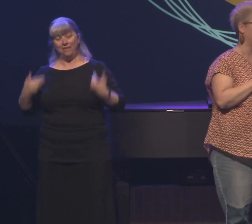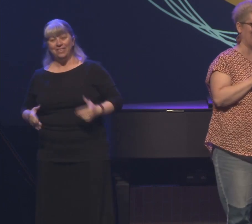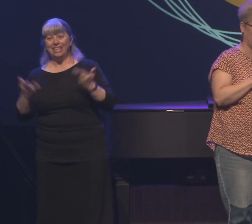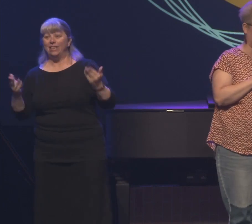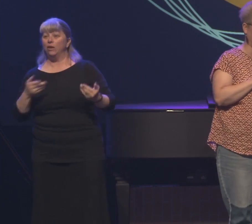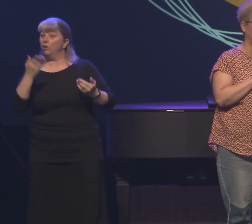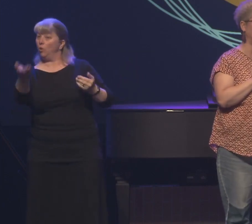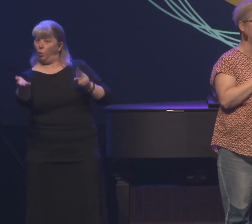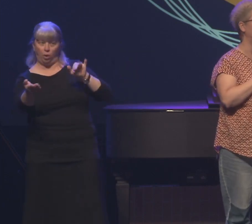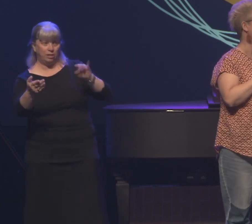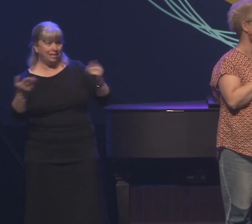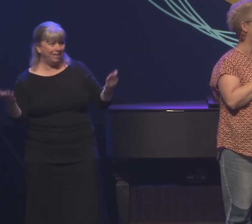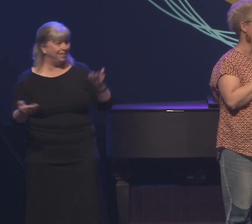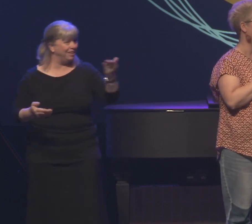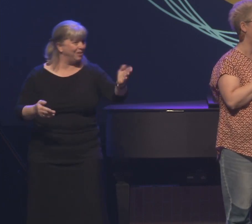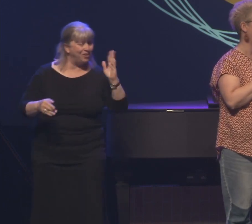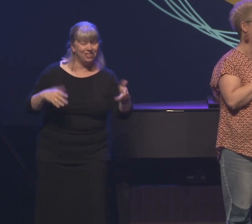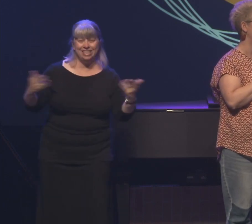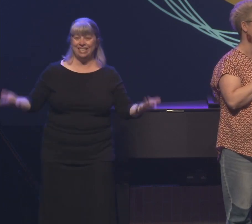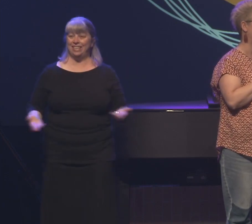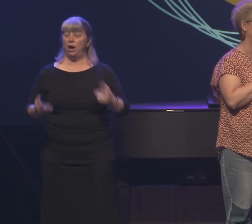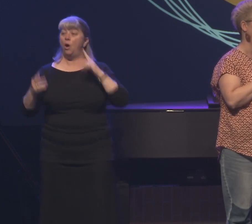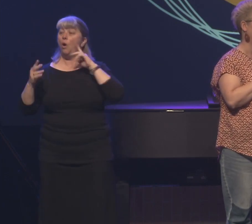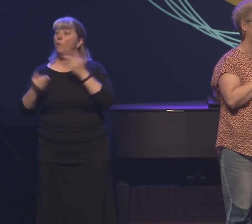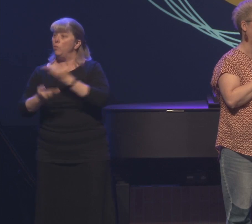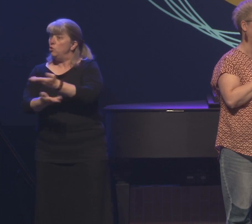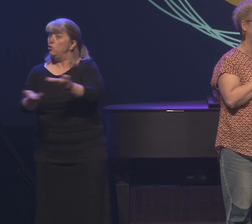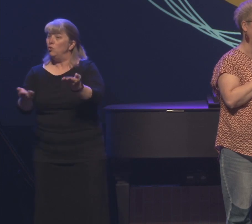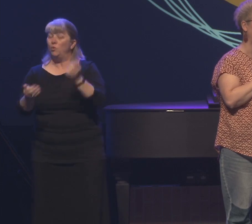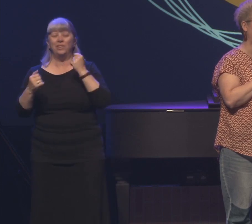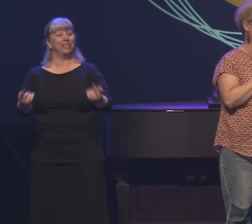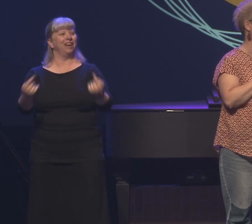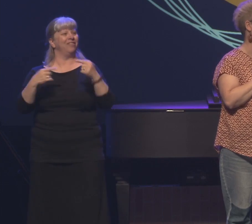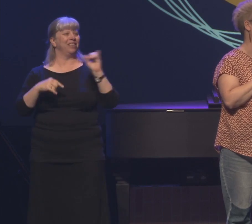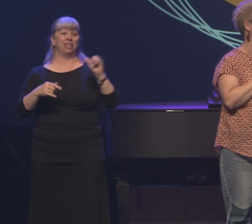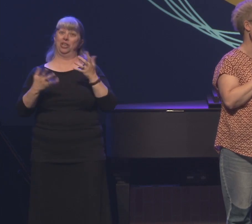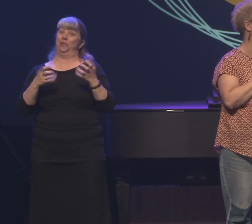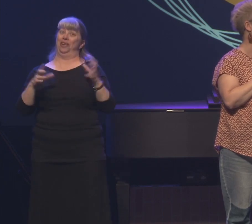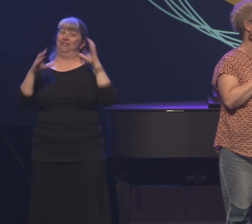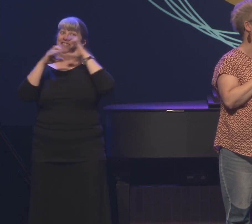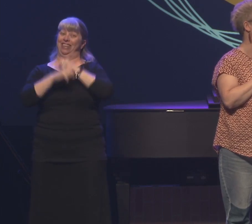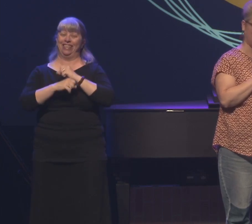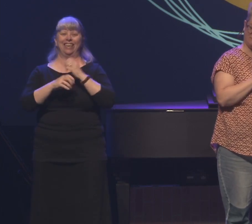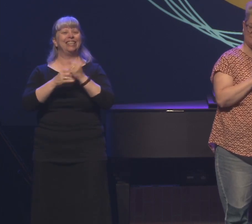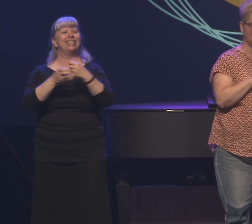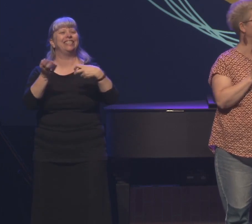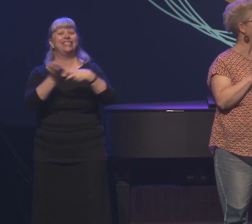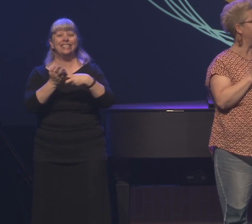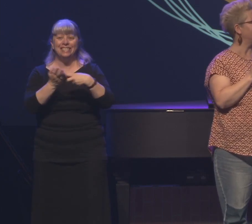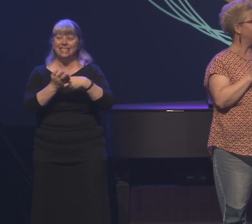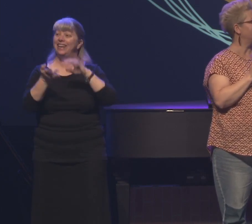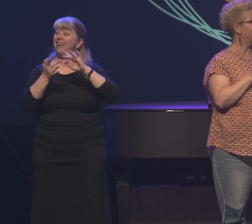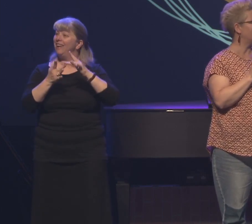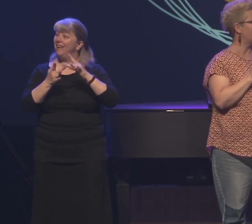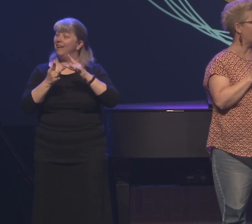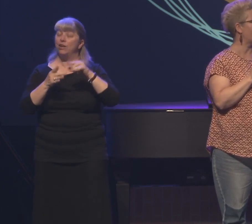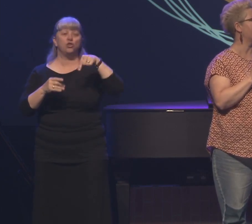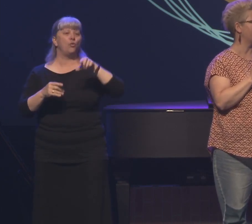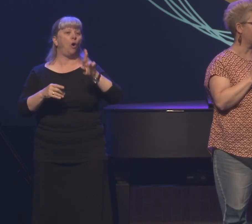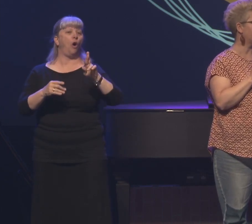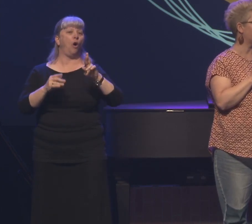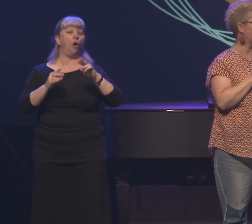going to be there. Joanna's going to be there. Yeah. And we hope that you all will be there as well. You don't want to miss it. It's so going to be fun. So get your tickets online. There's a QR